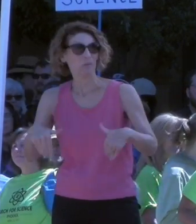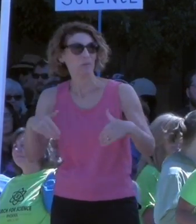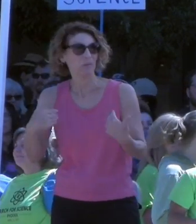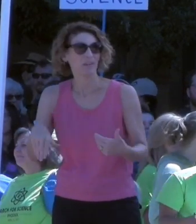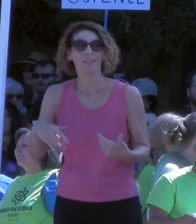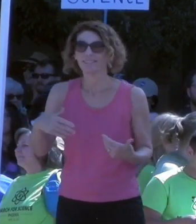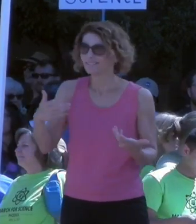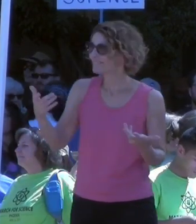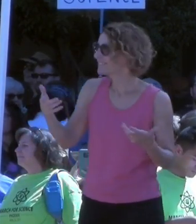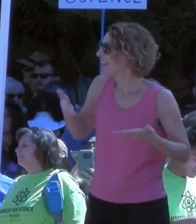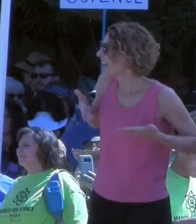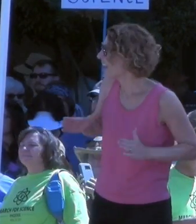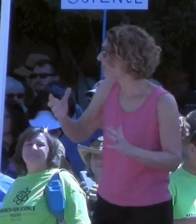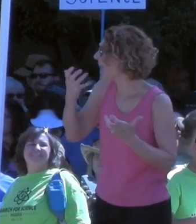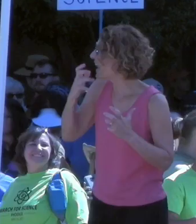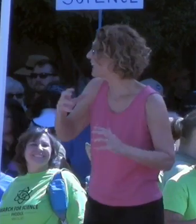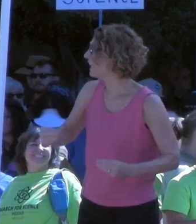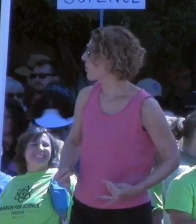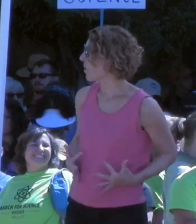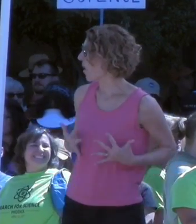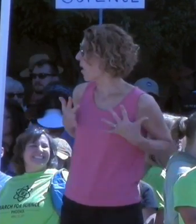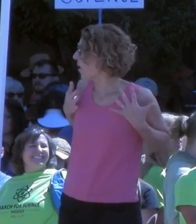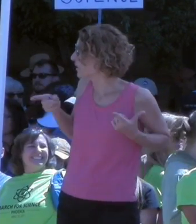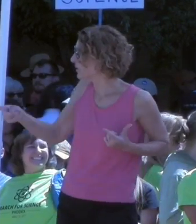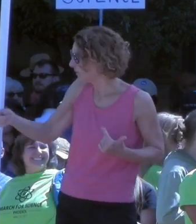let the hate flow through you.